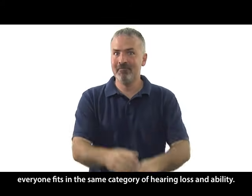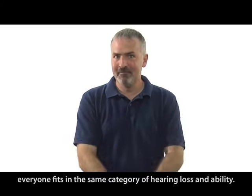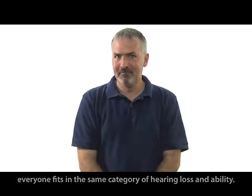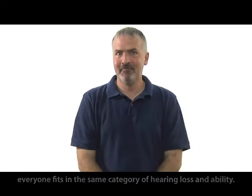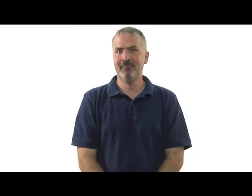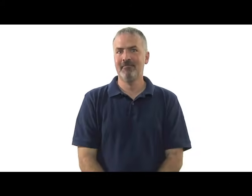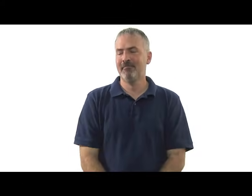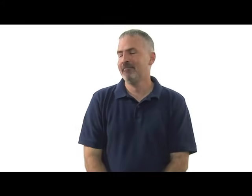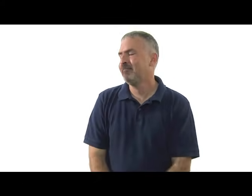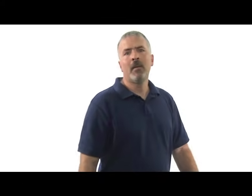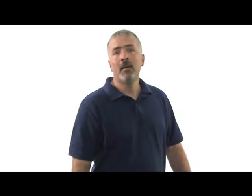ability.